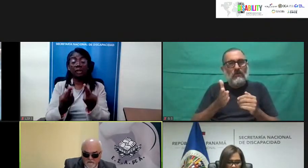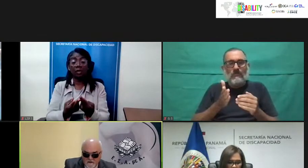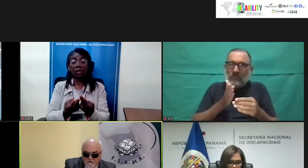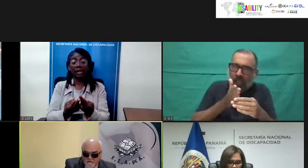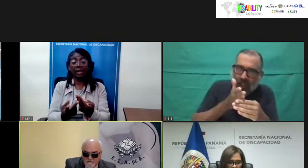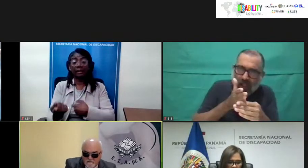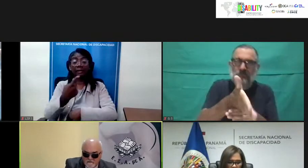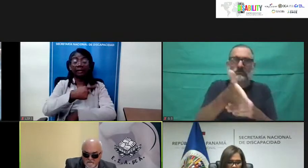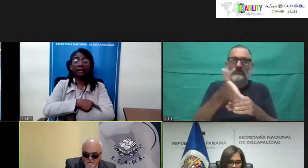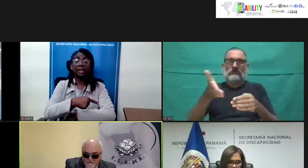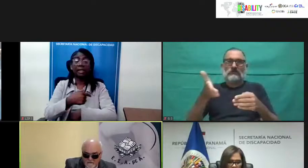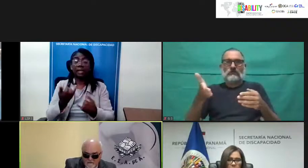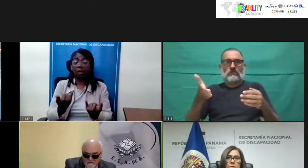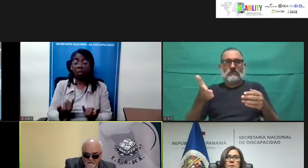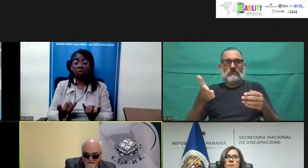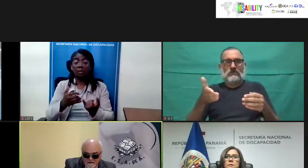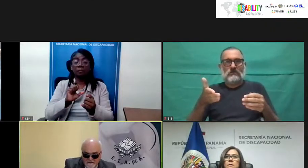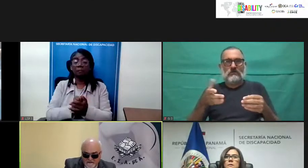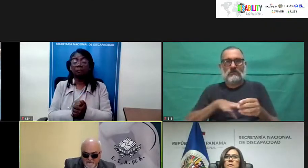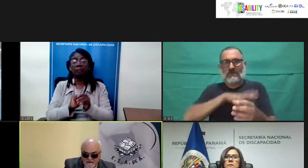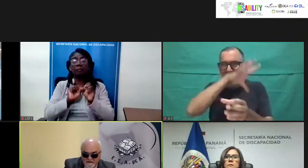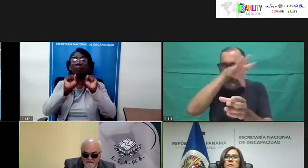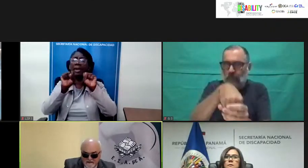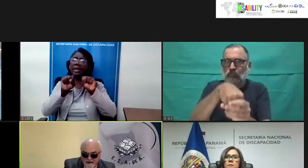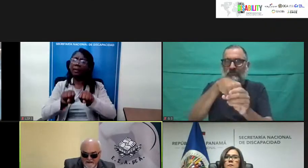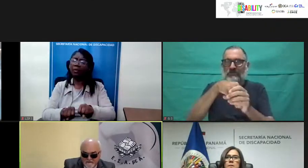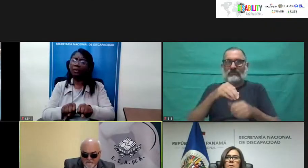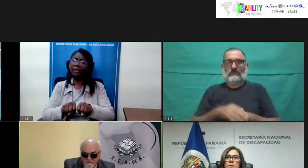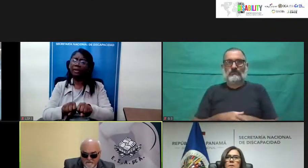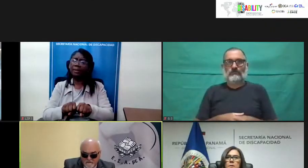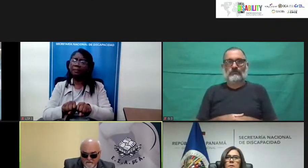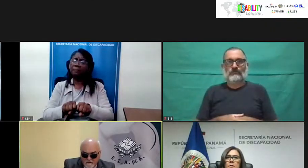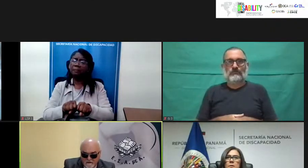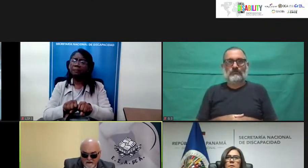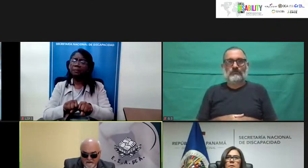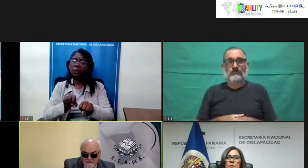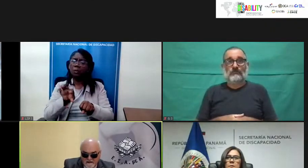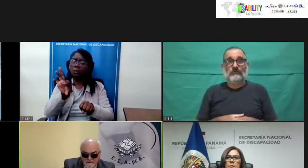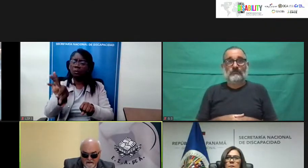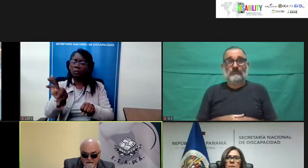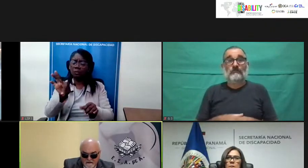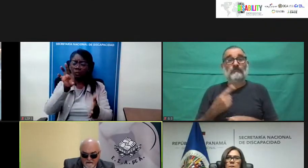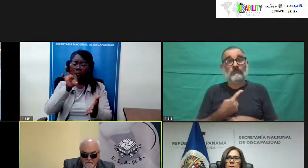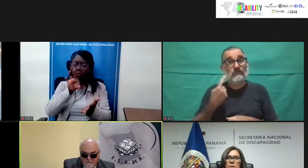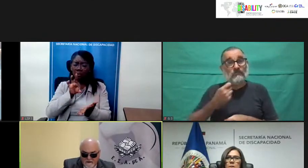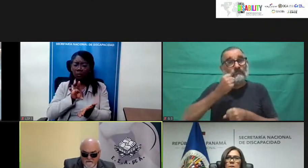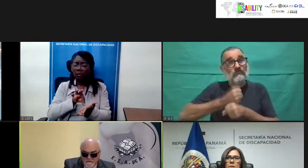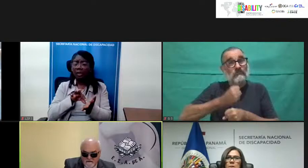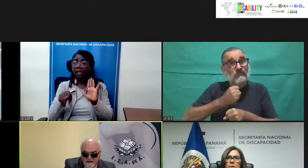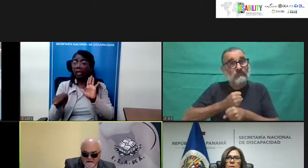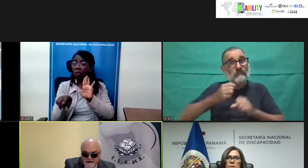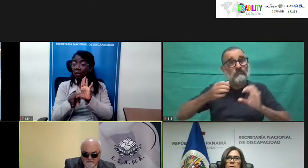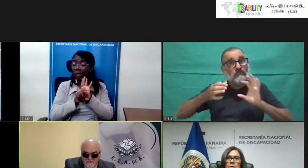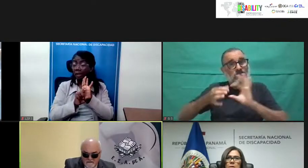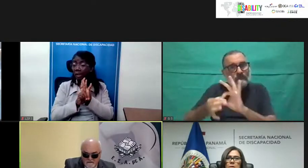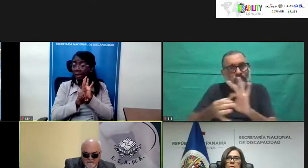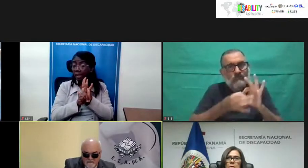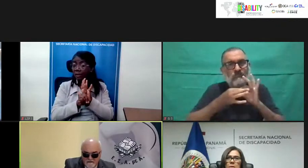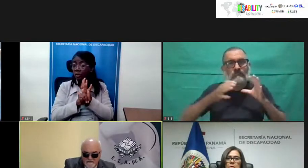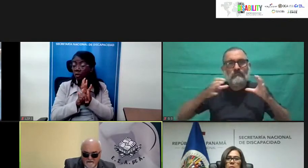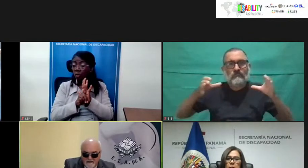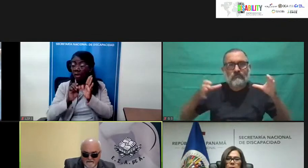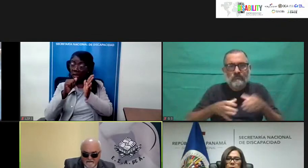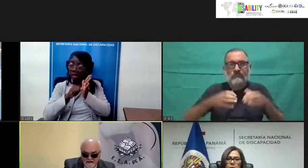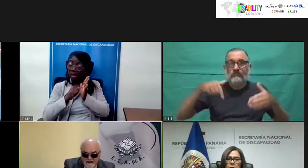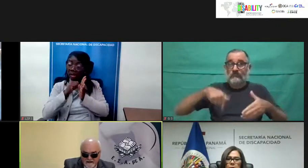reposition the disability rights agenda once again